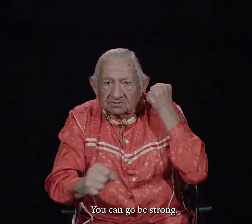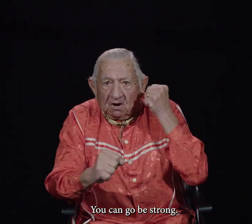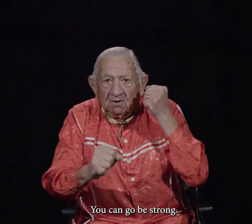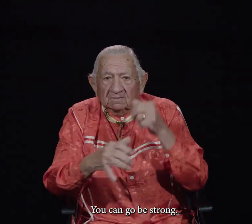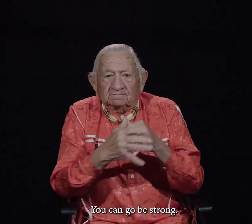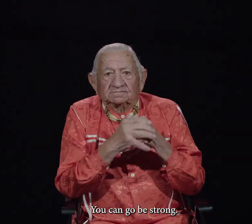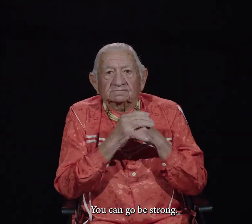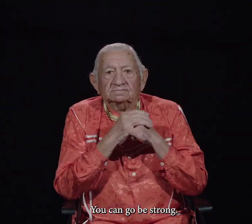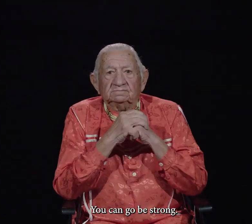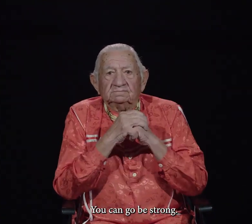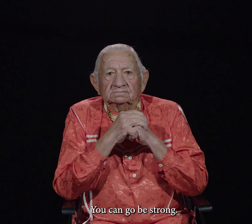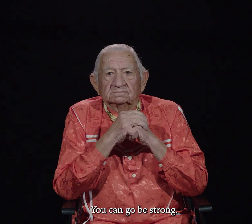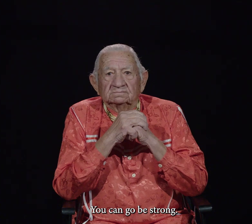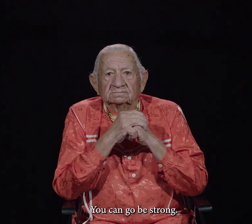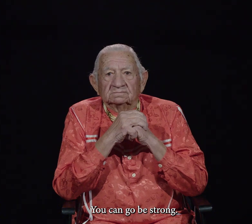strong.